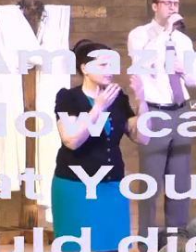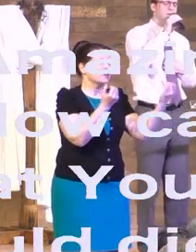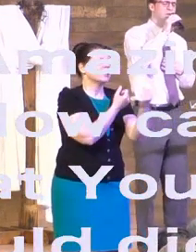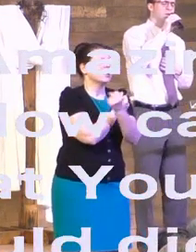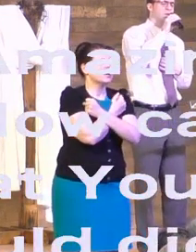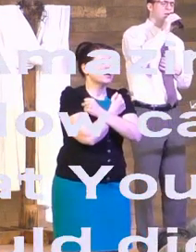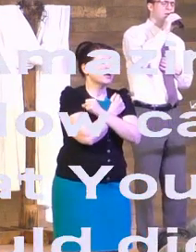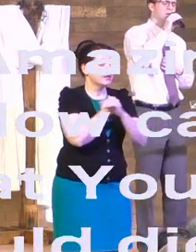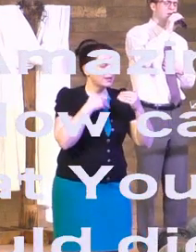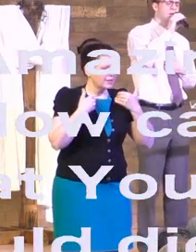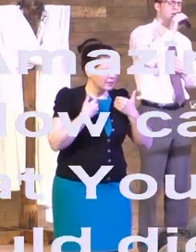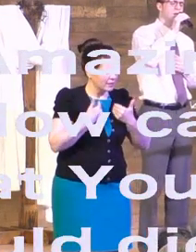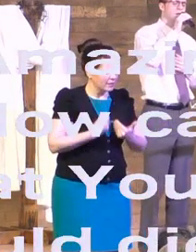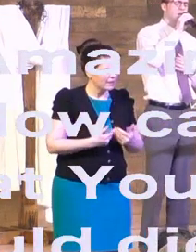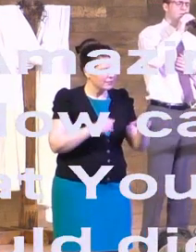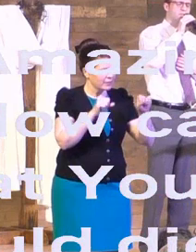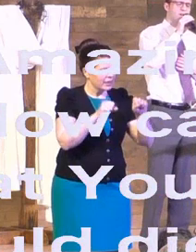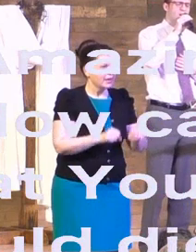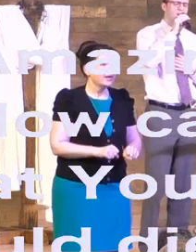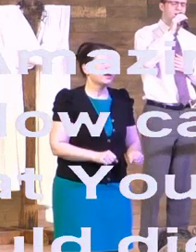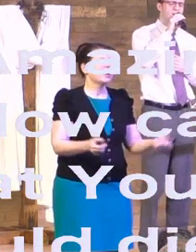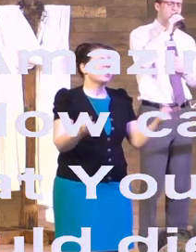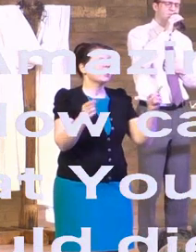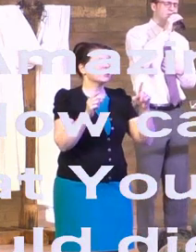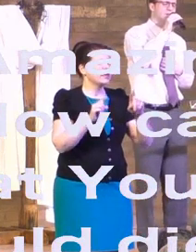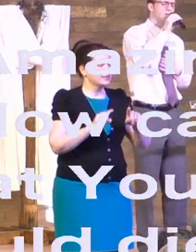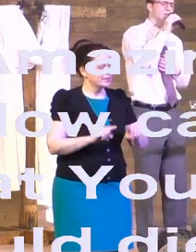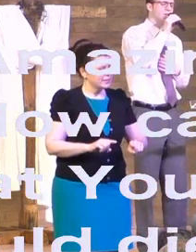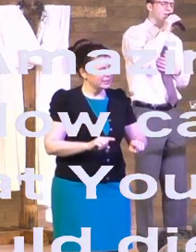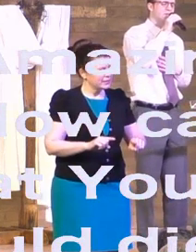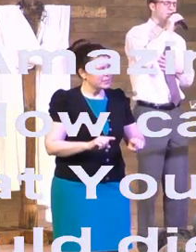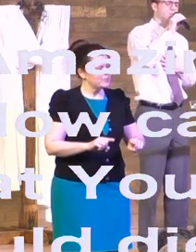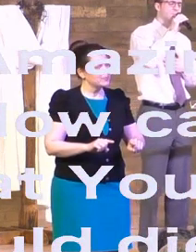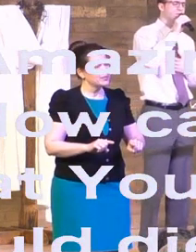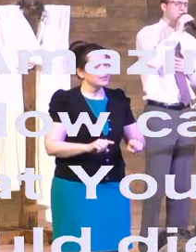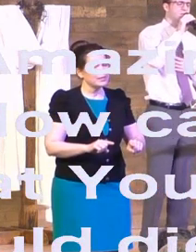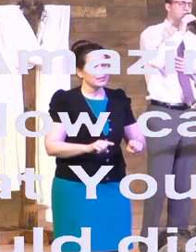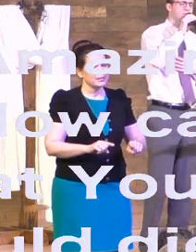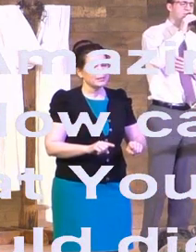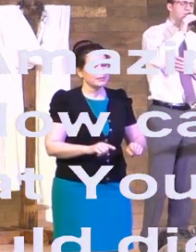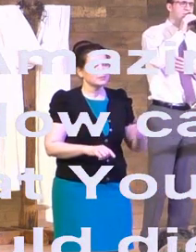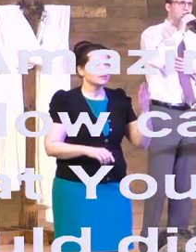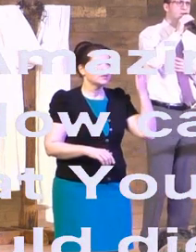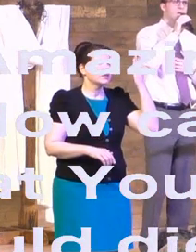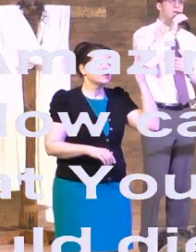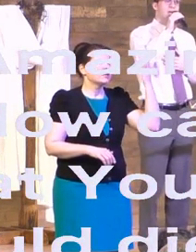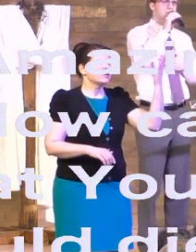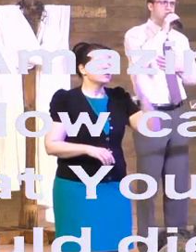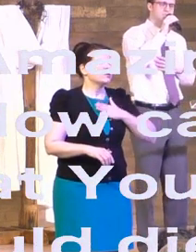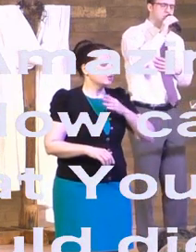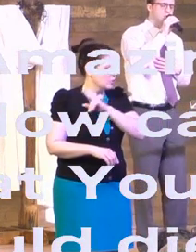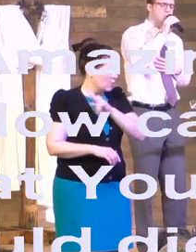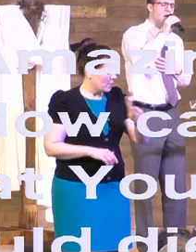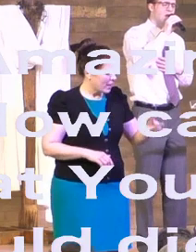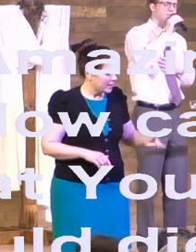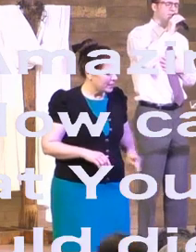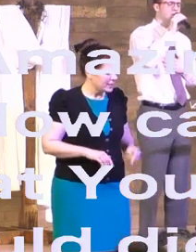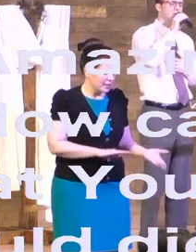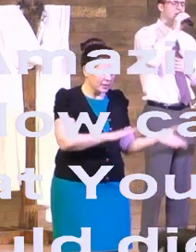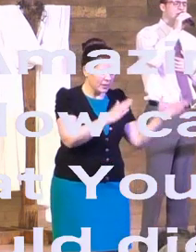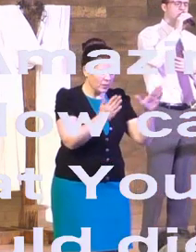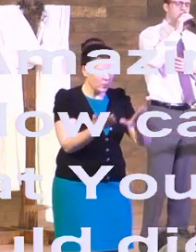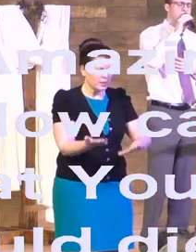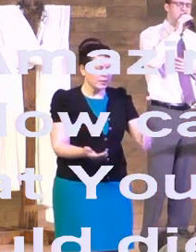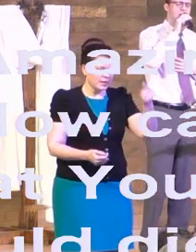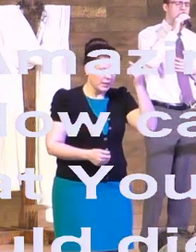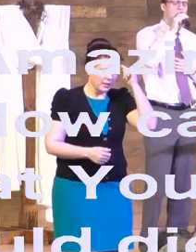Amazing love, how can it be that you, my